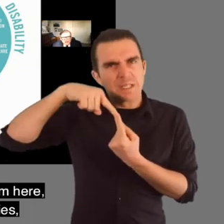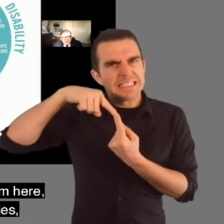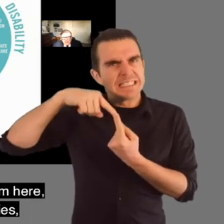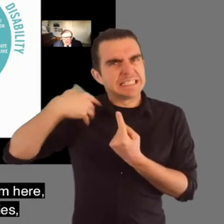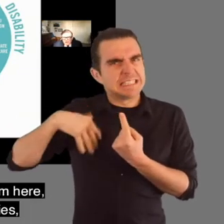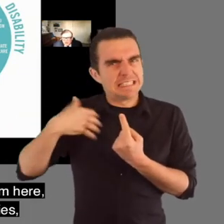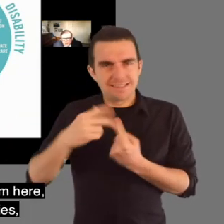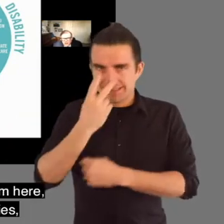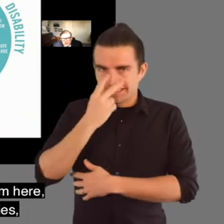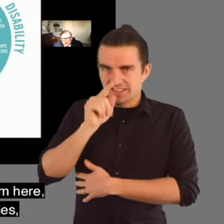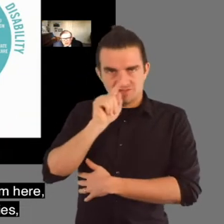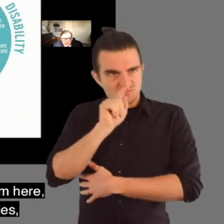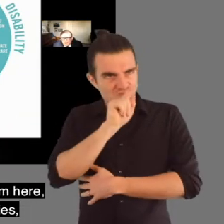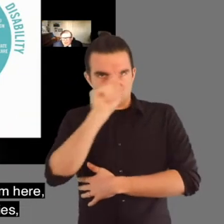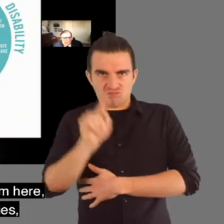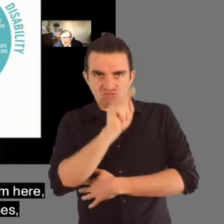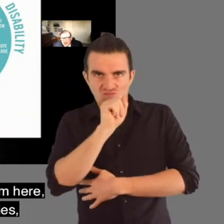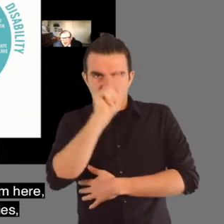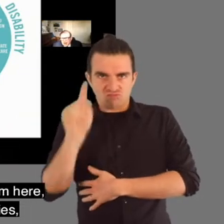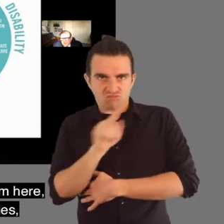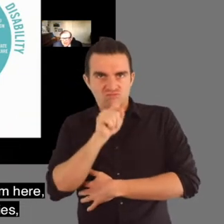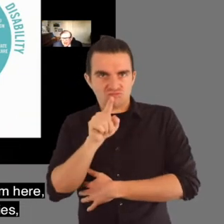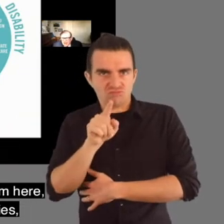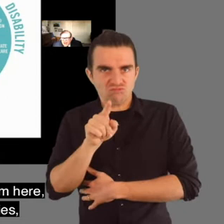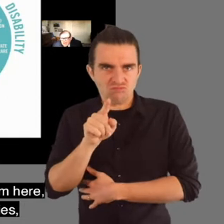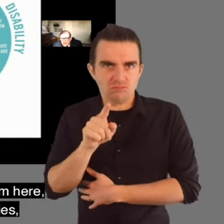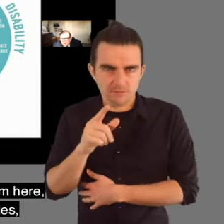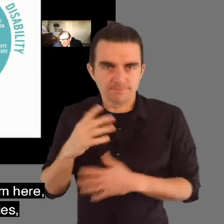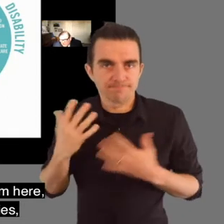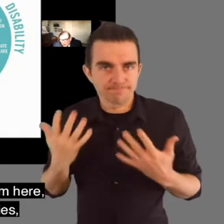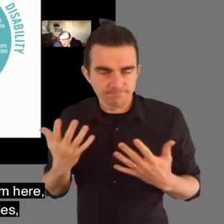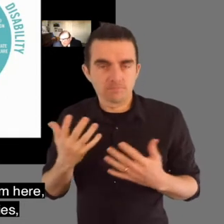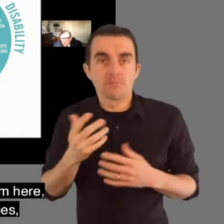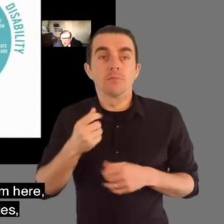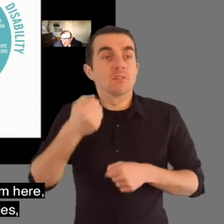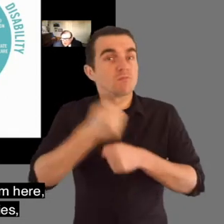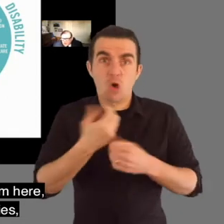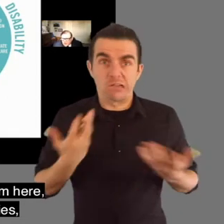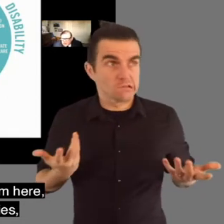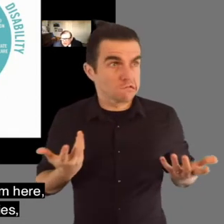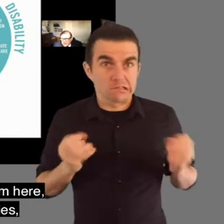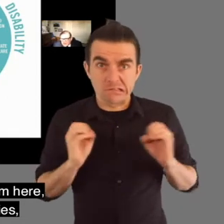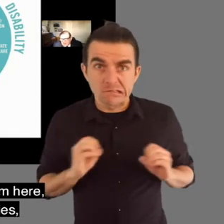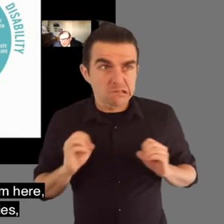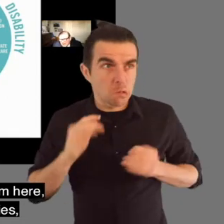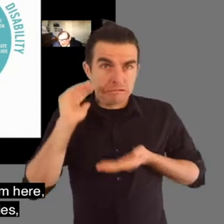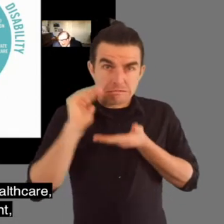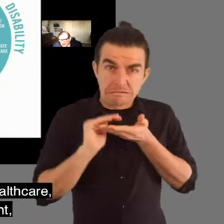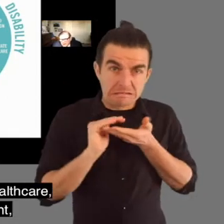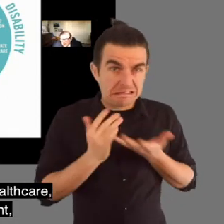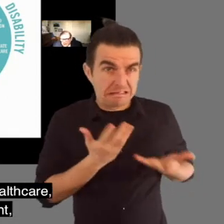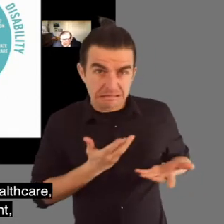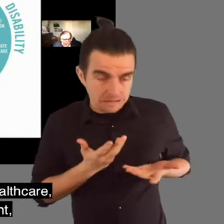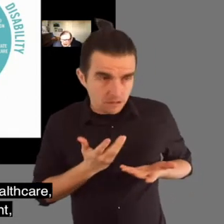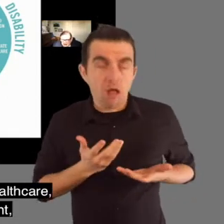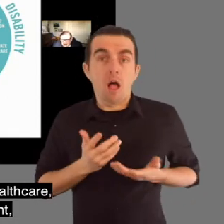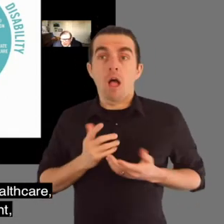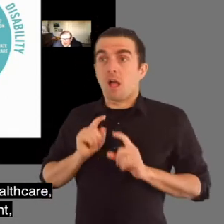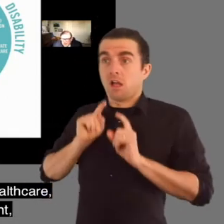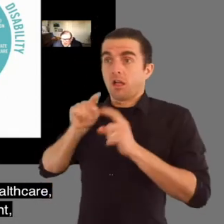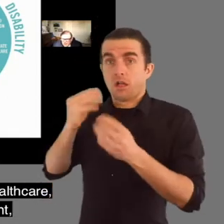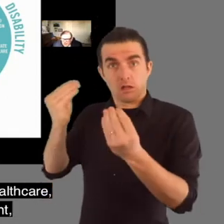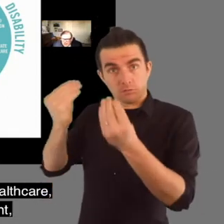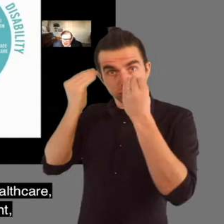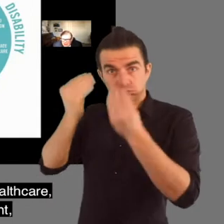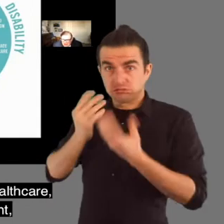self-enforcing cycle. As you can see from the diagram here, few employment opportunities, limited education,